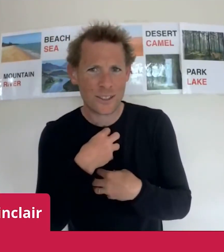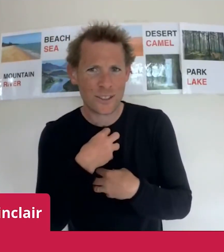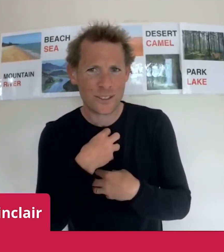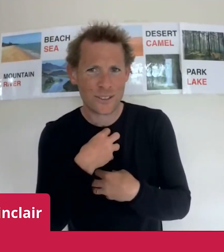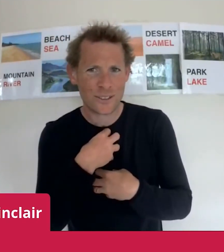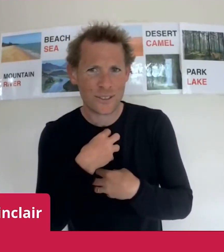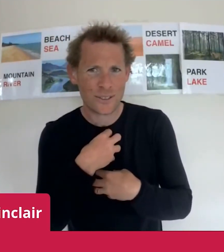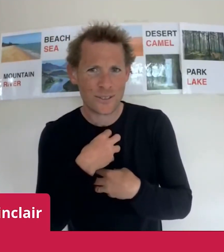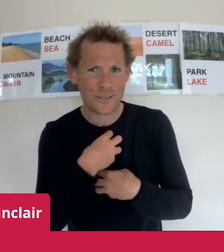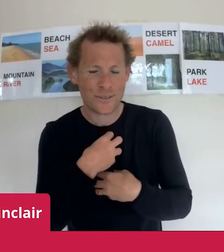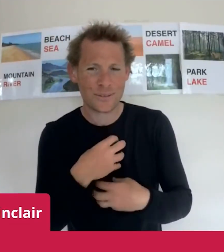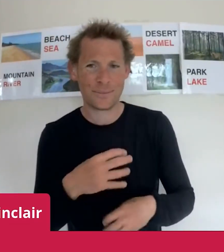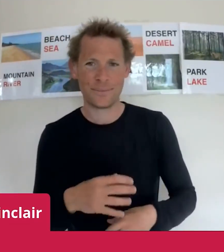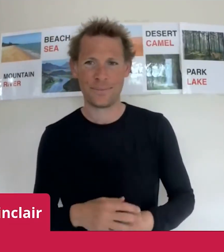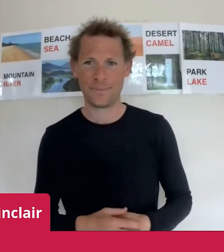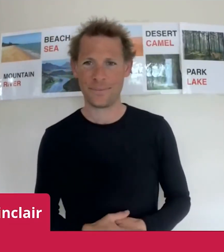This is the sign for scared.